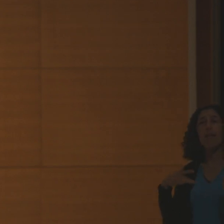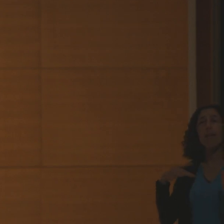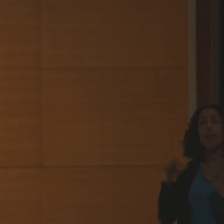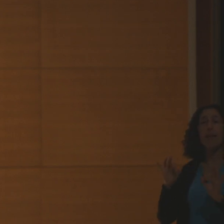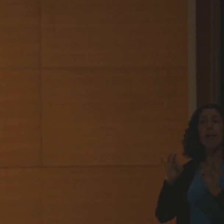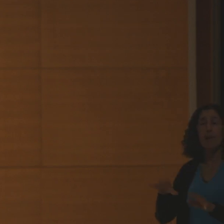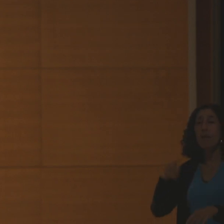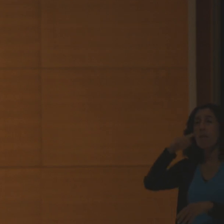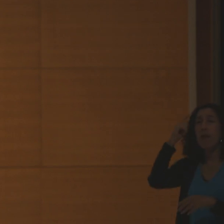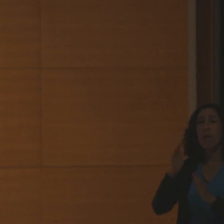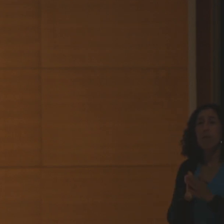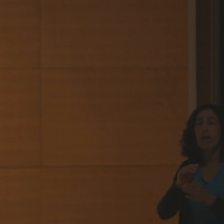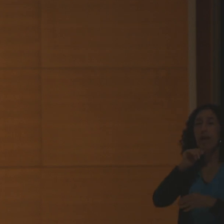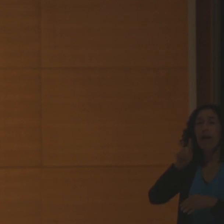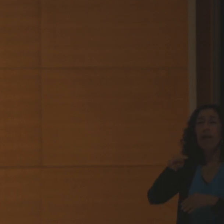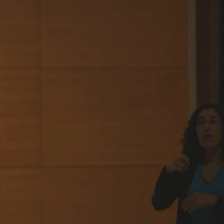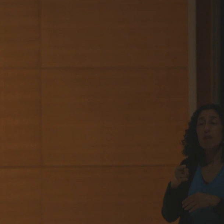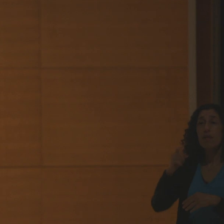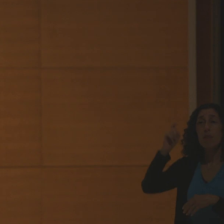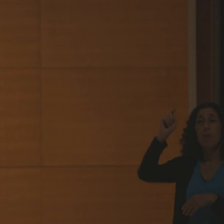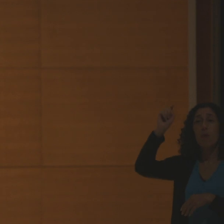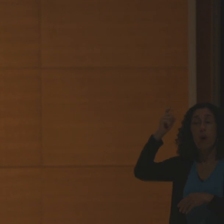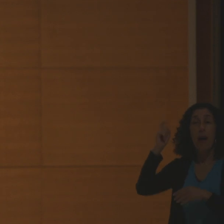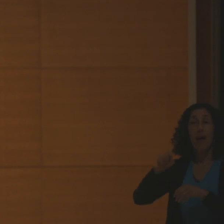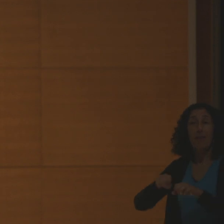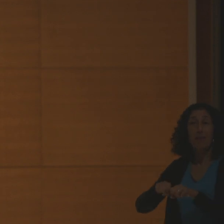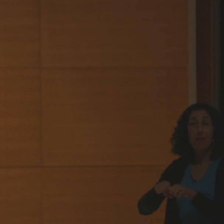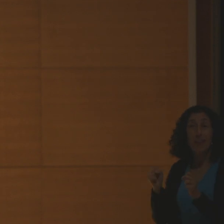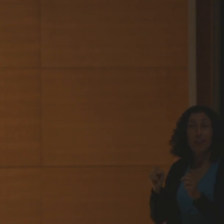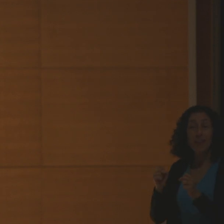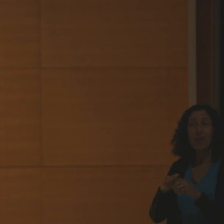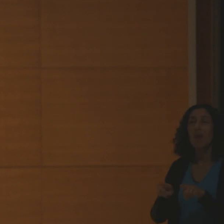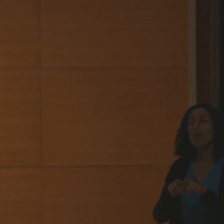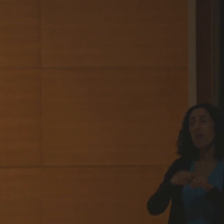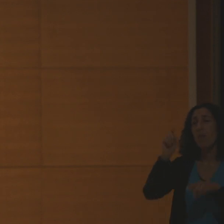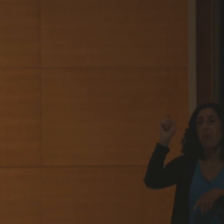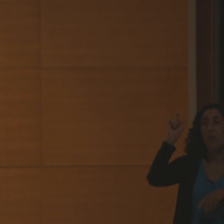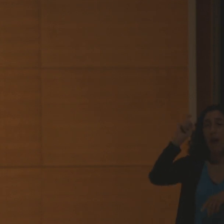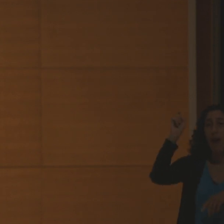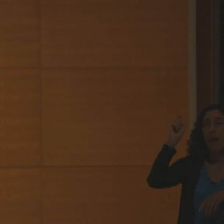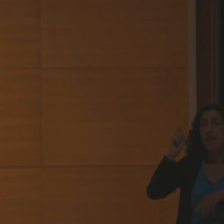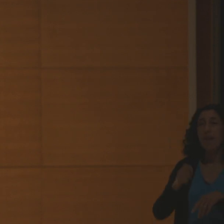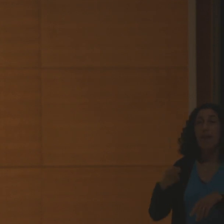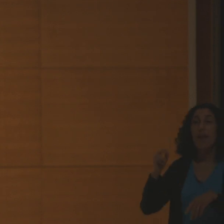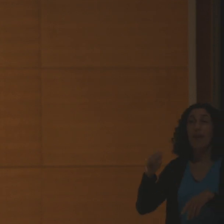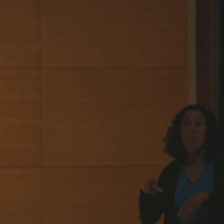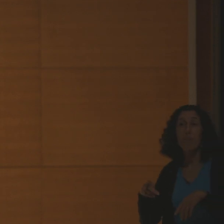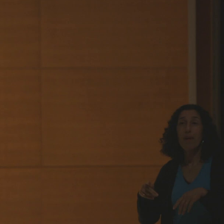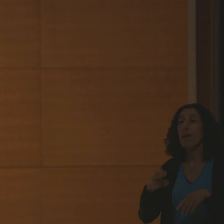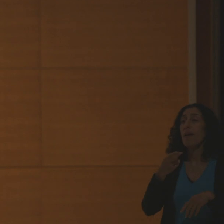wise cracking, but also wise. It is both hip and hip hop.